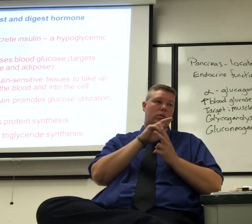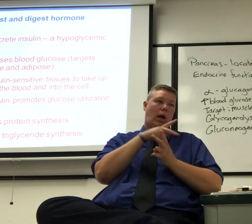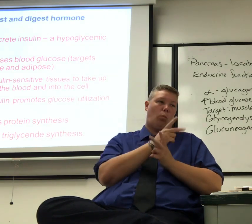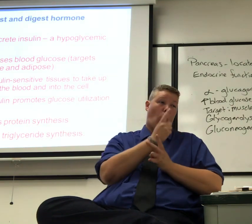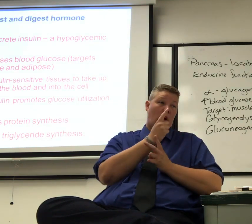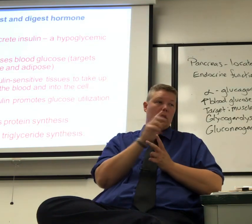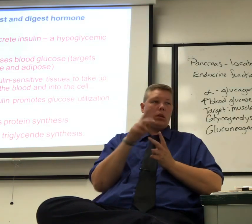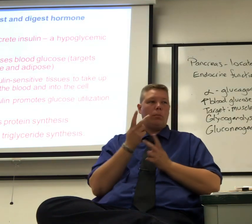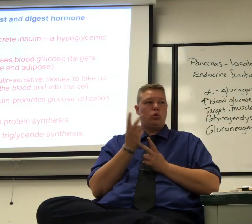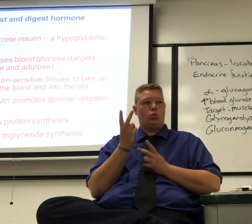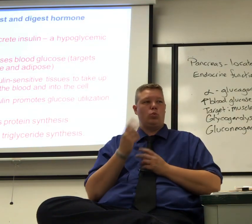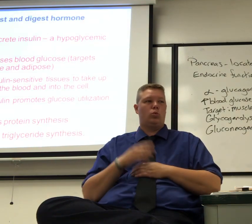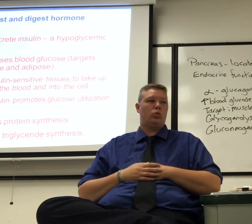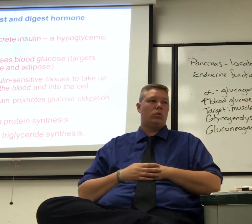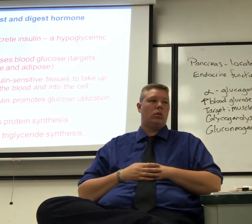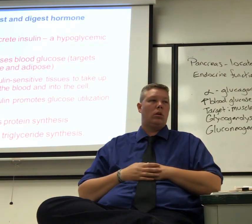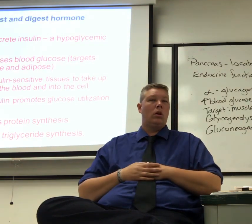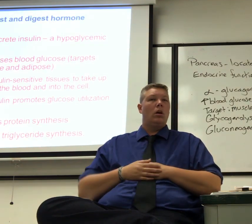know